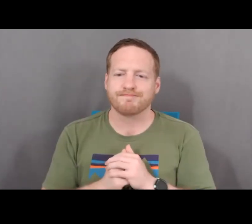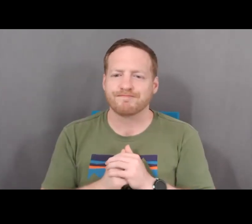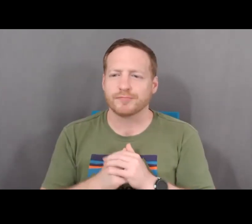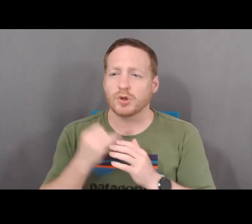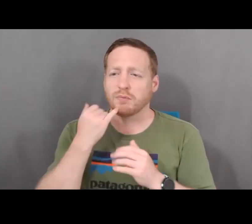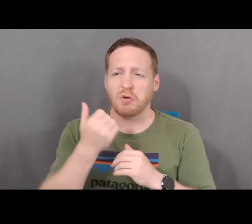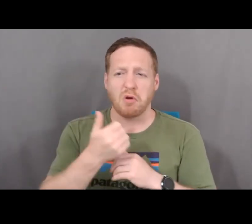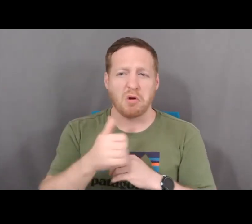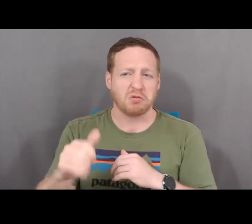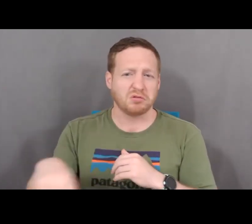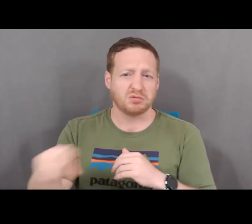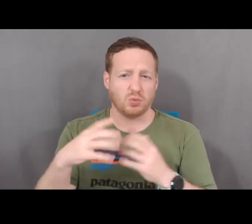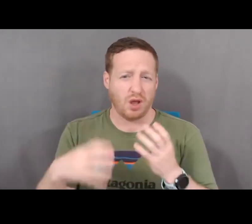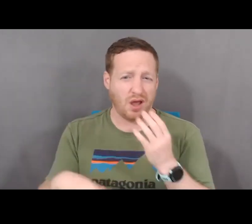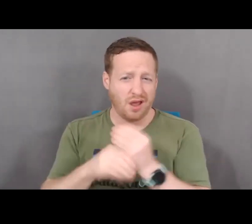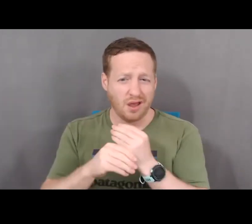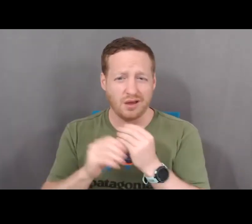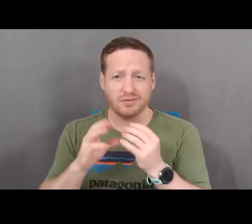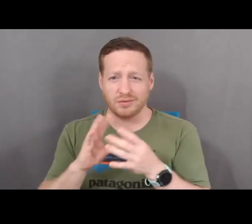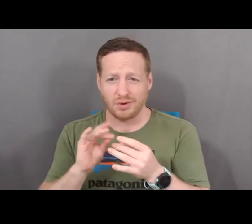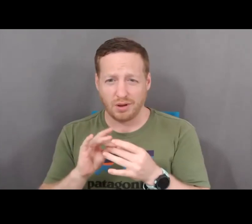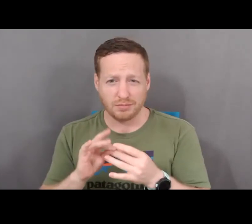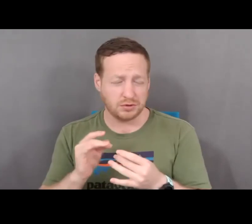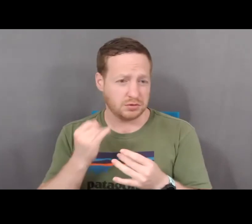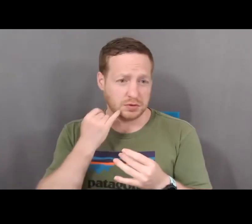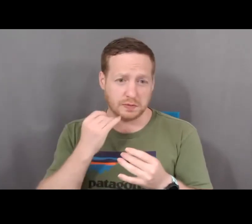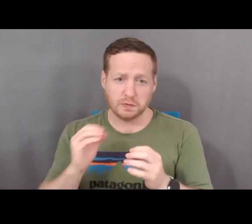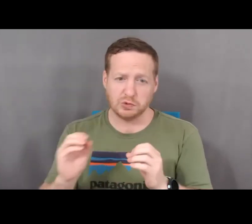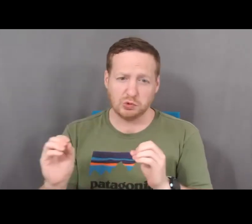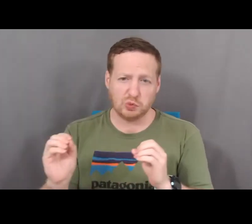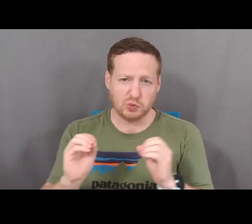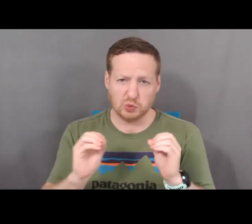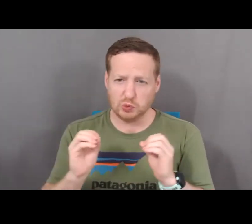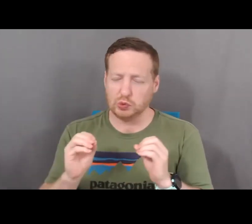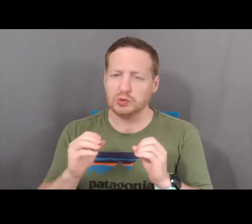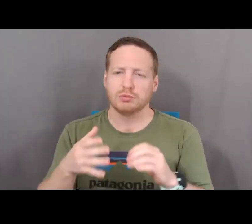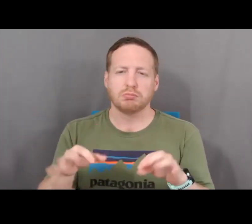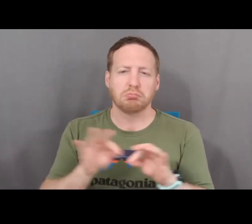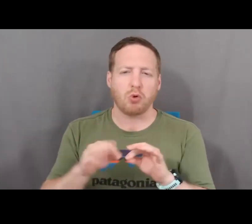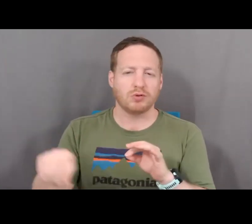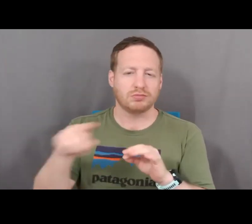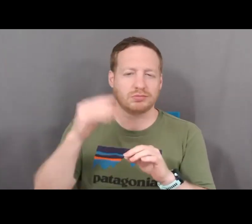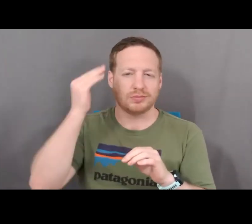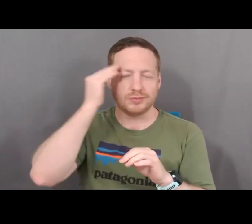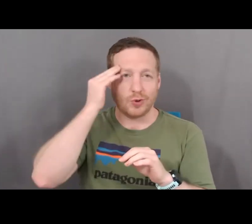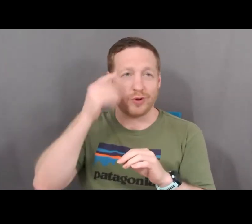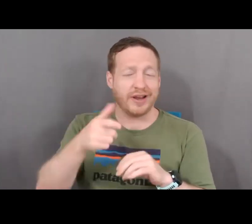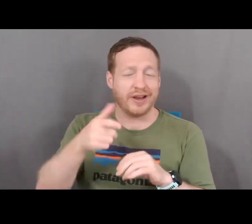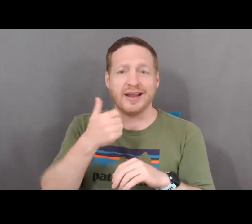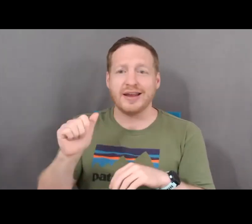Thank you, Betsy, for your comment. Others want to add? I mean, if there's none other, I think it's important for us to